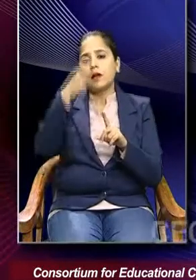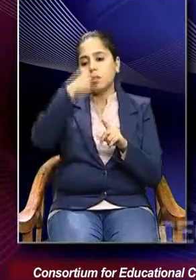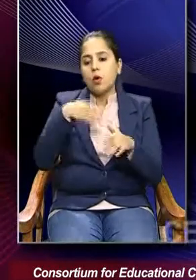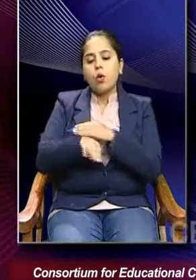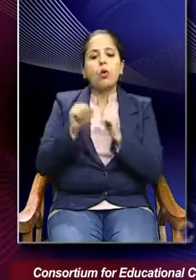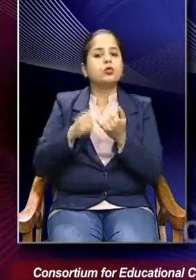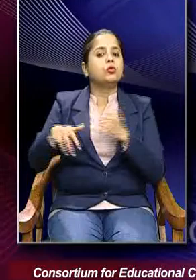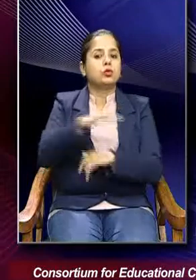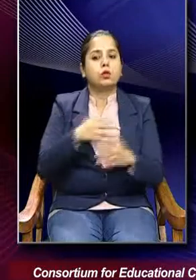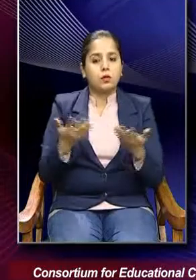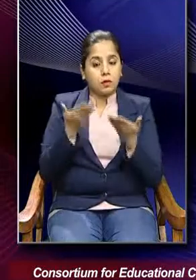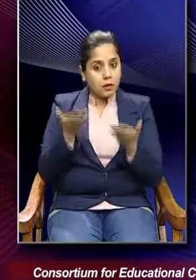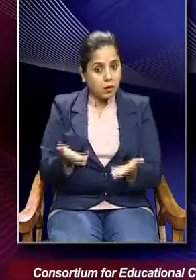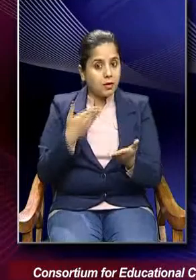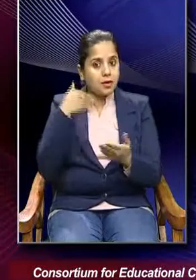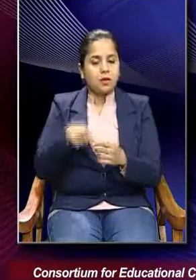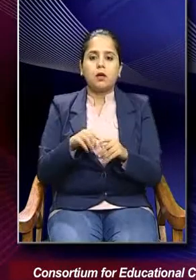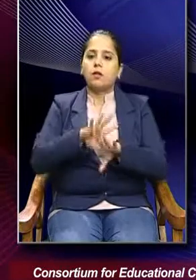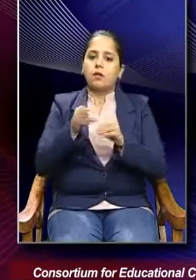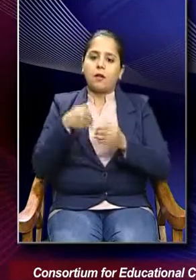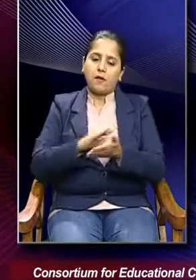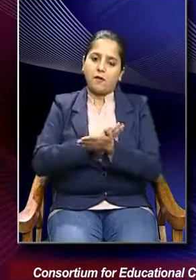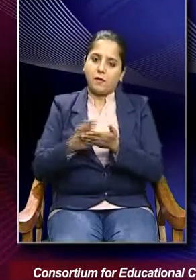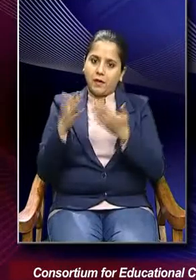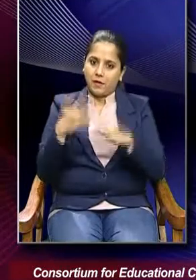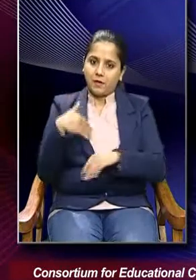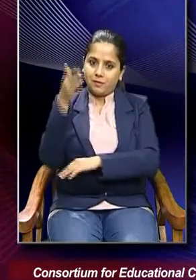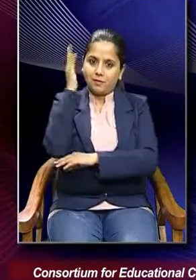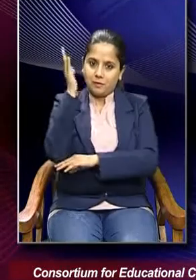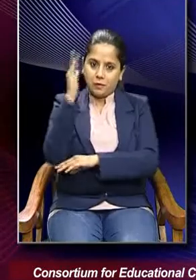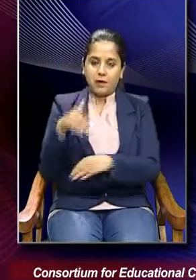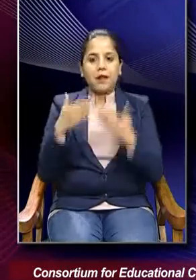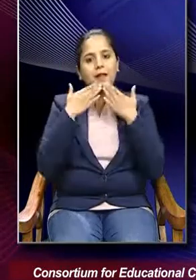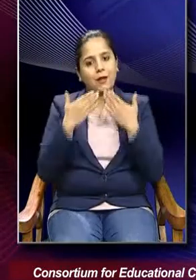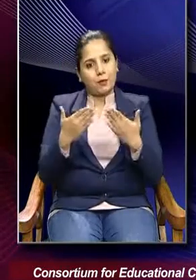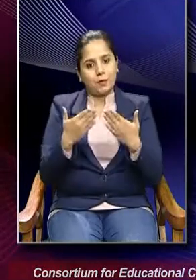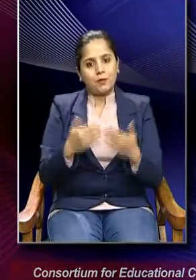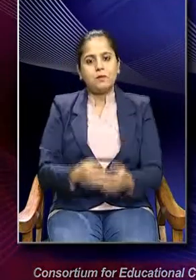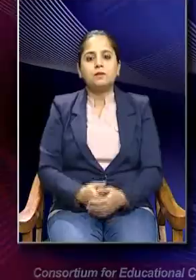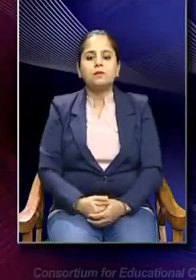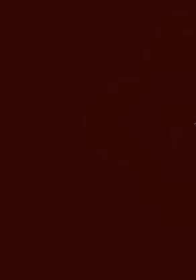sociology. With this, I come to an end of today's lecture. Thank you.